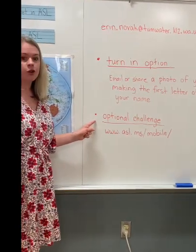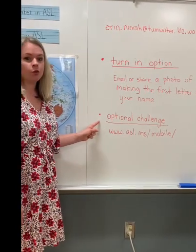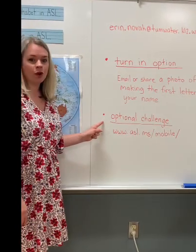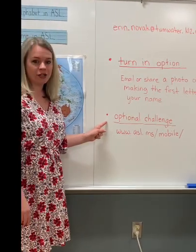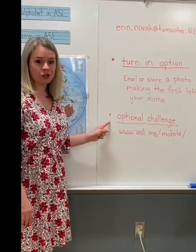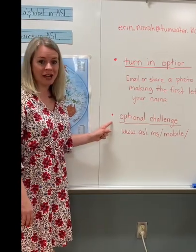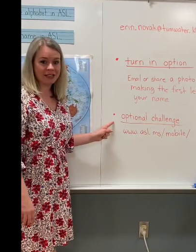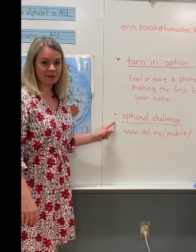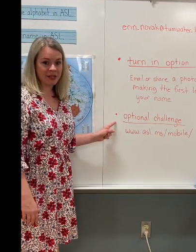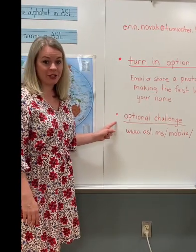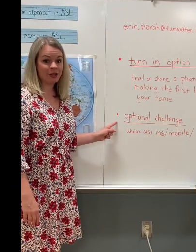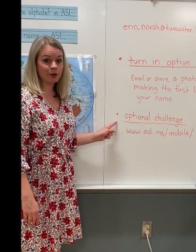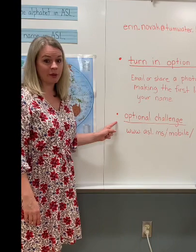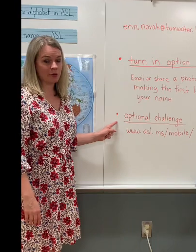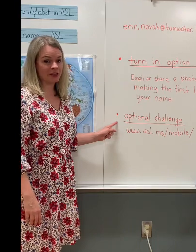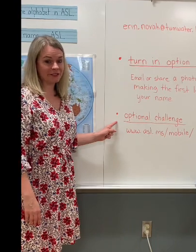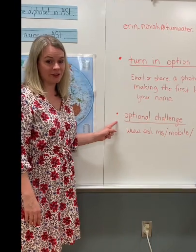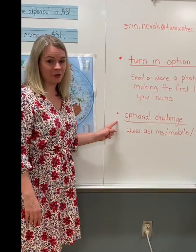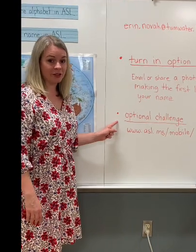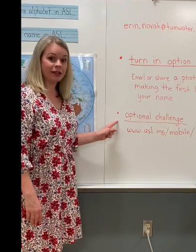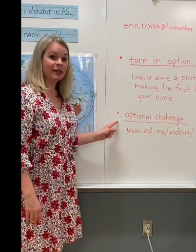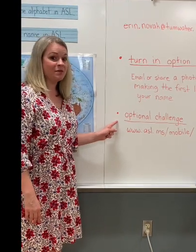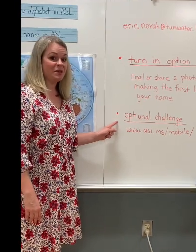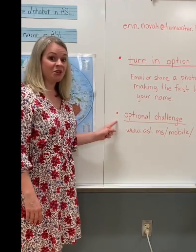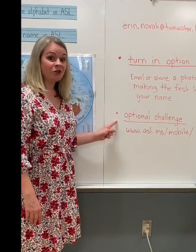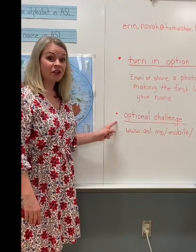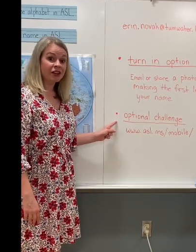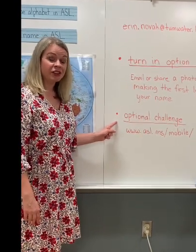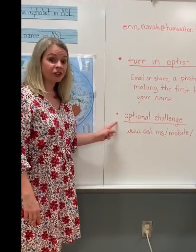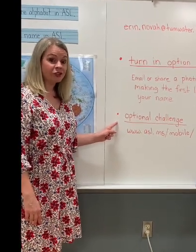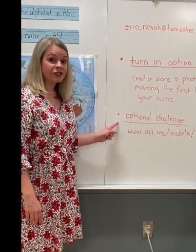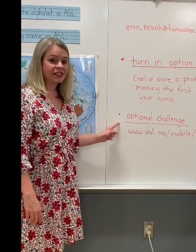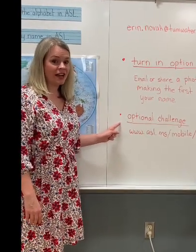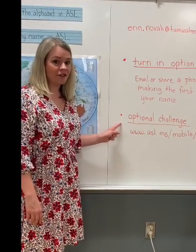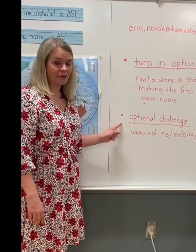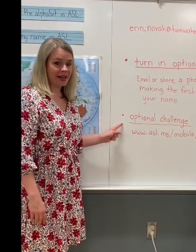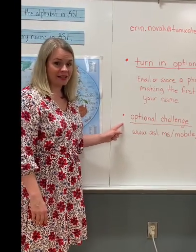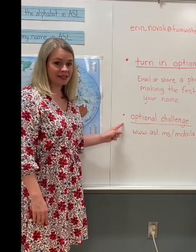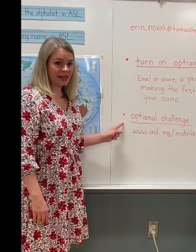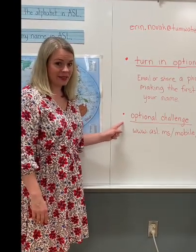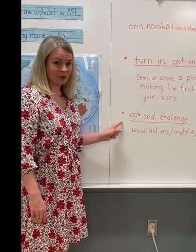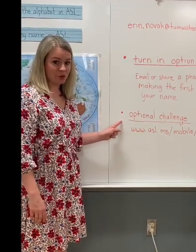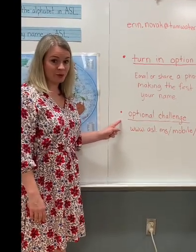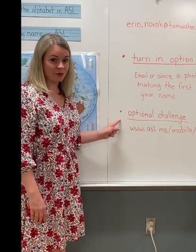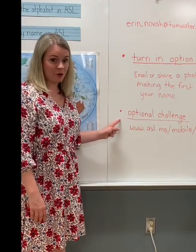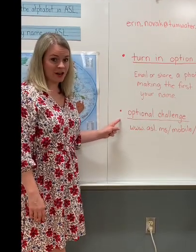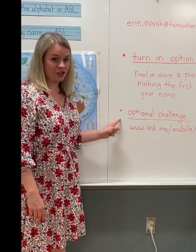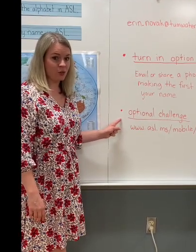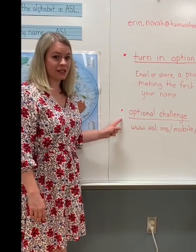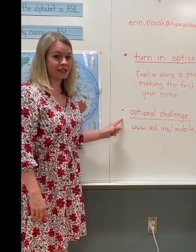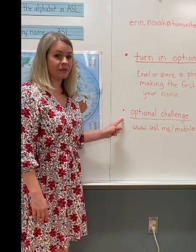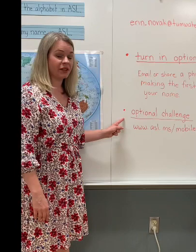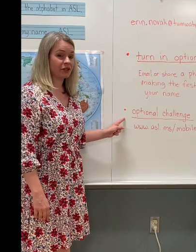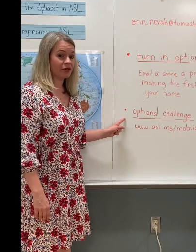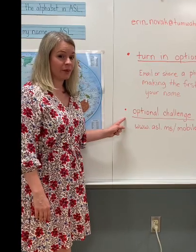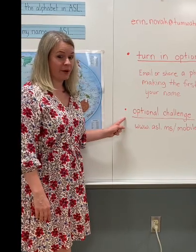want to try something a little bit more difficult. Maybe you've already learned the alphabet and sign language before and you want something a little bit